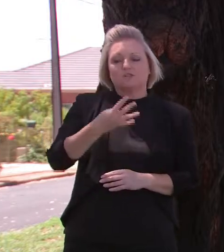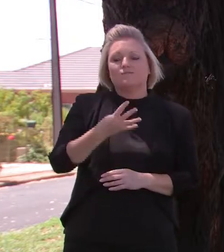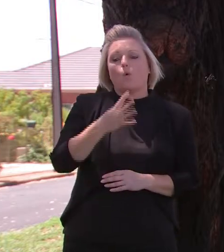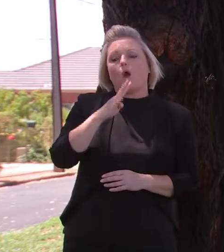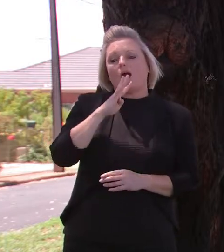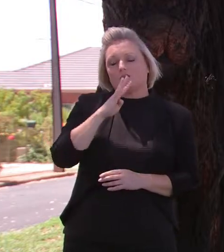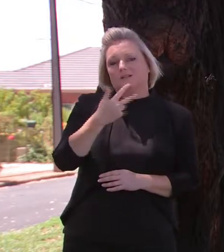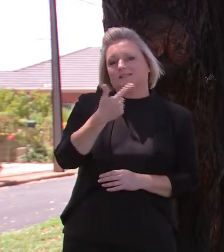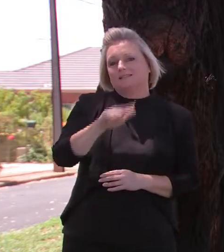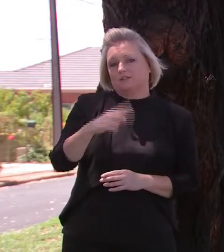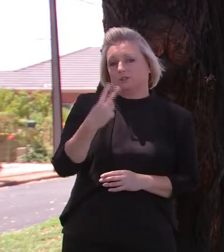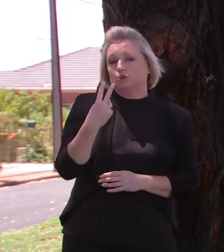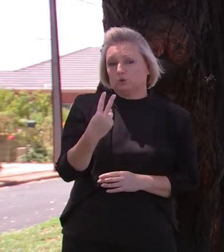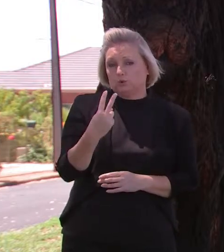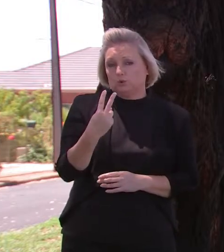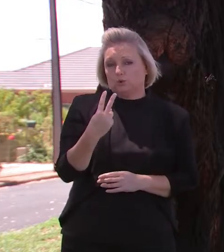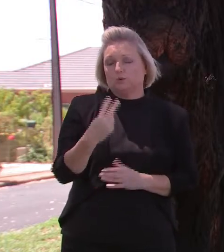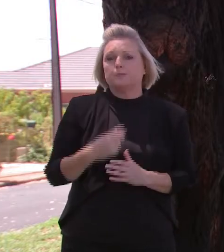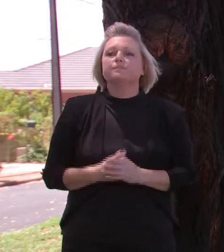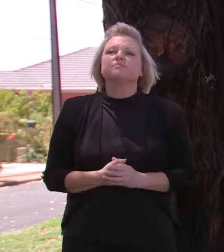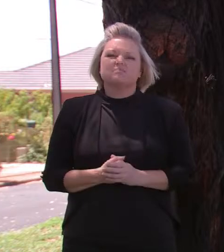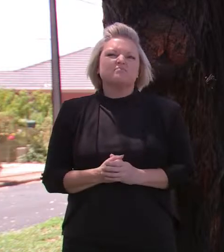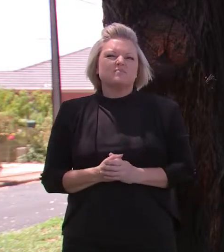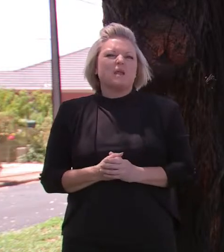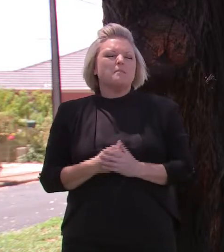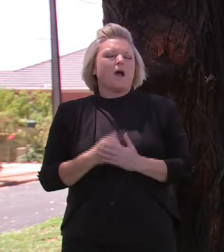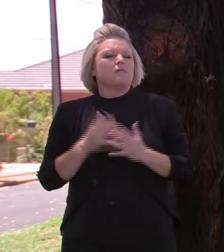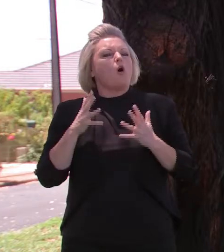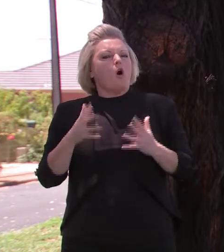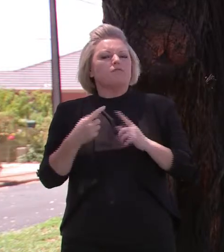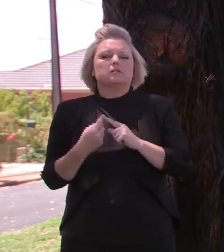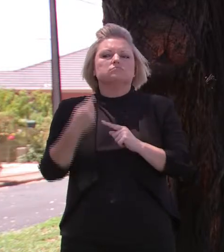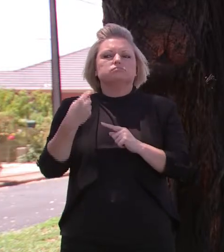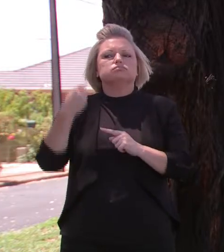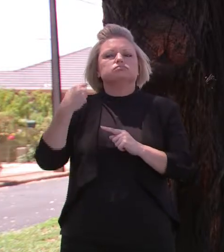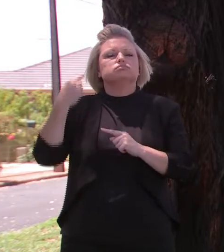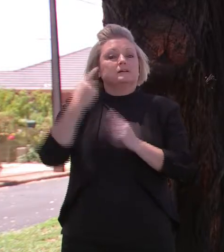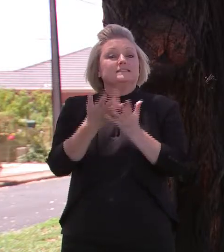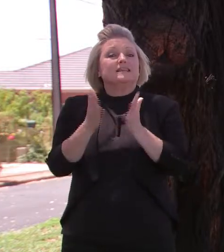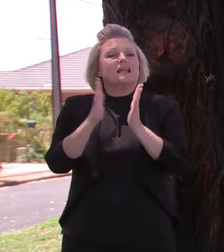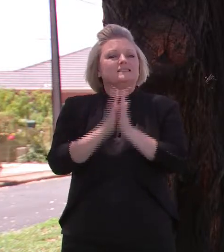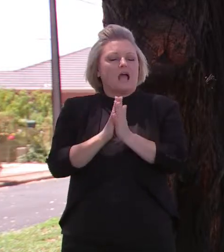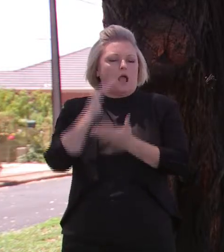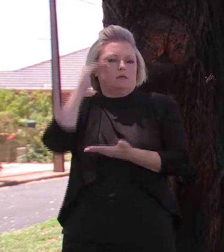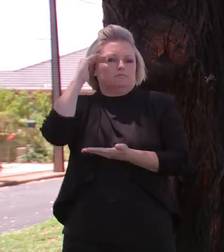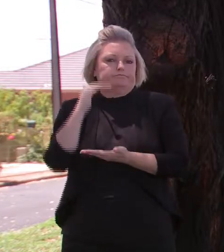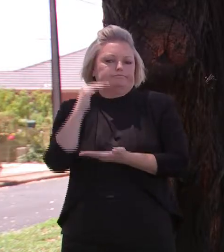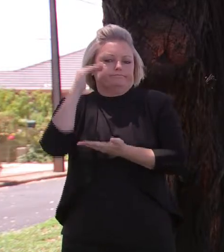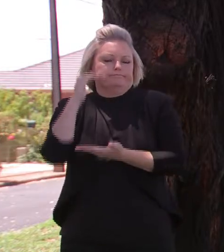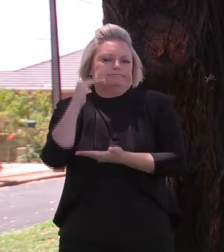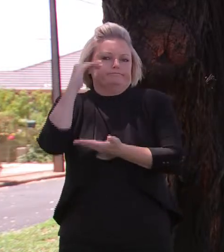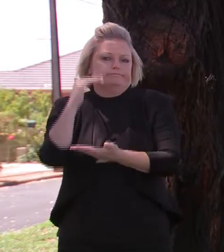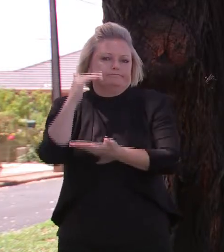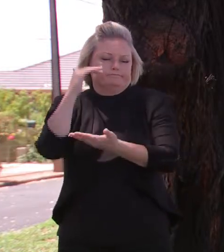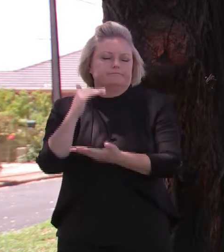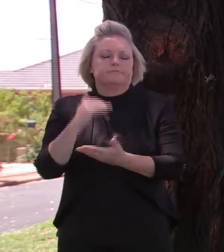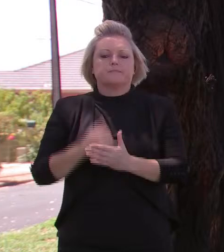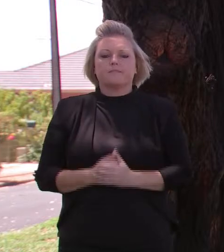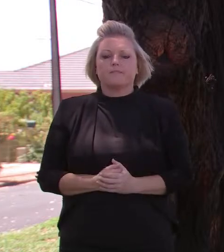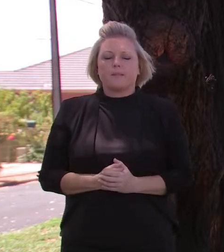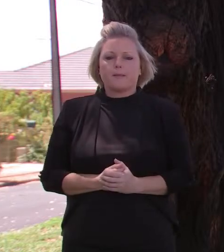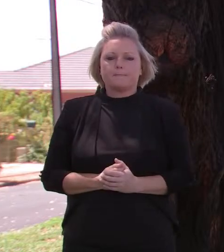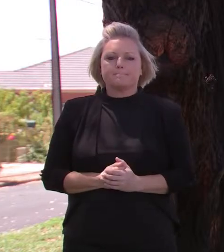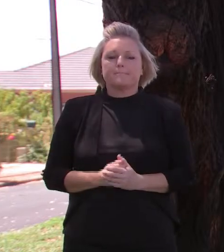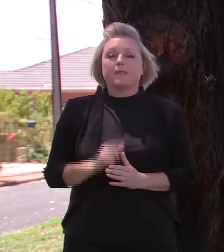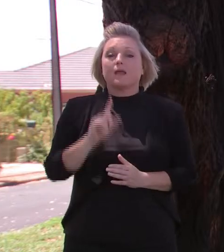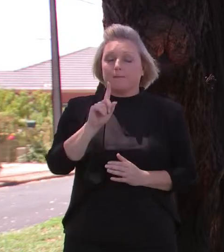6,472. Again, that's commensurate with the Sunday numbers being the lowest for the entire week, and I'll come back to